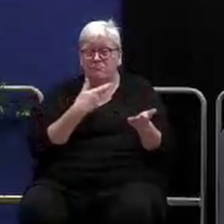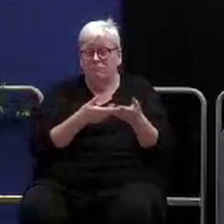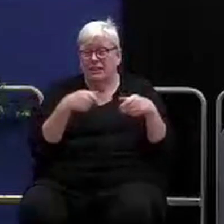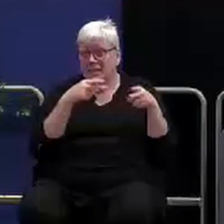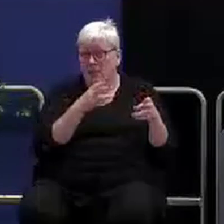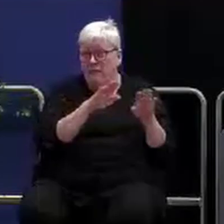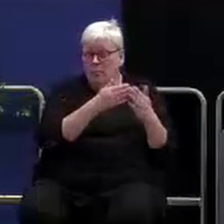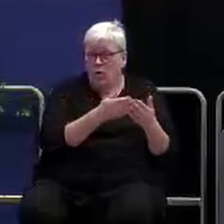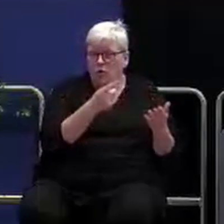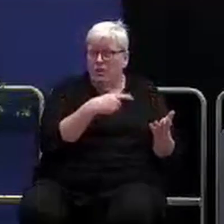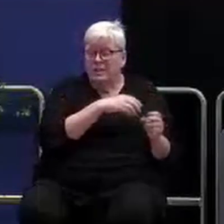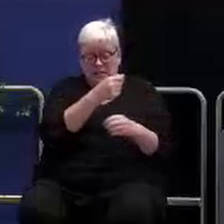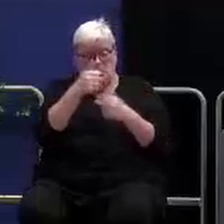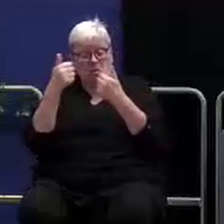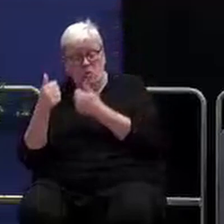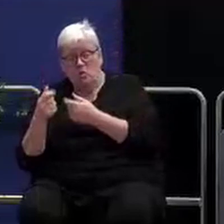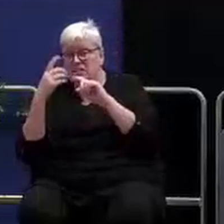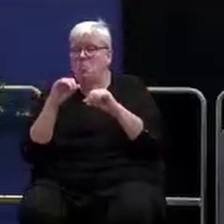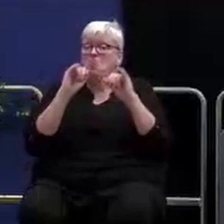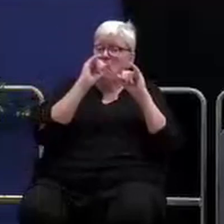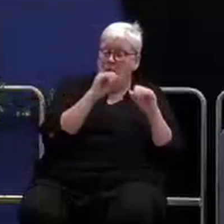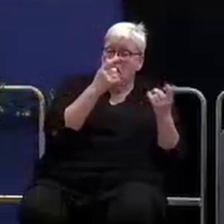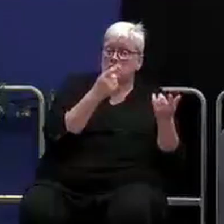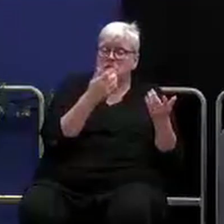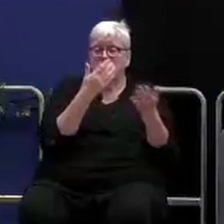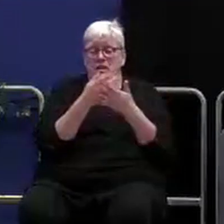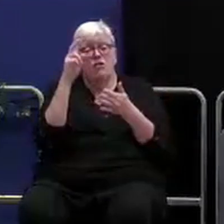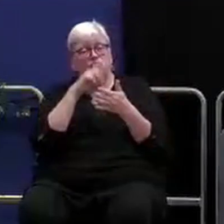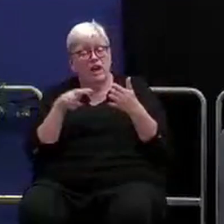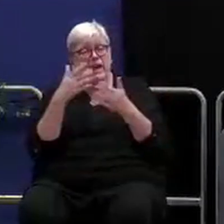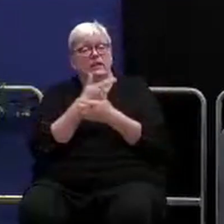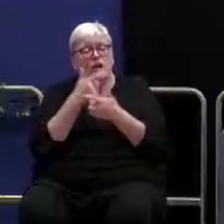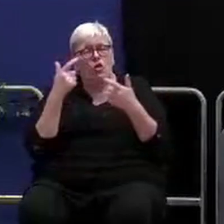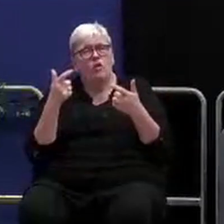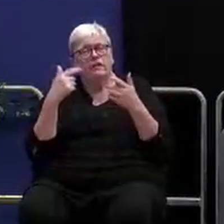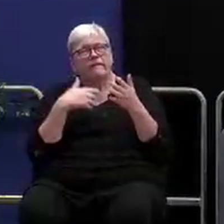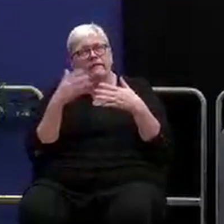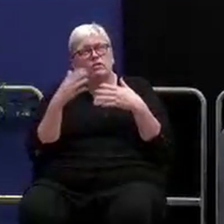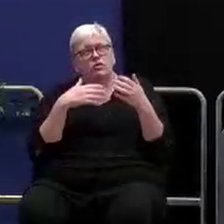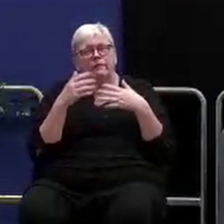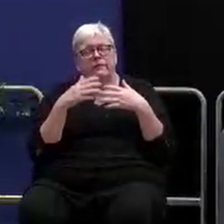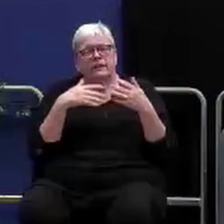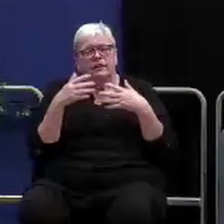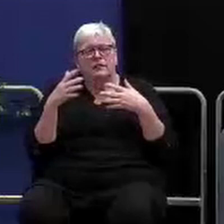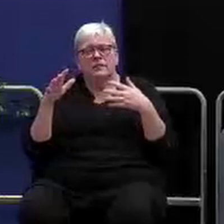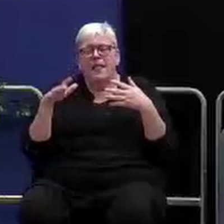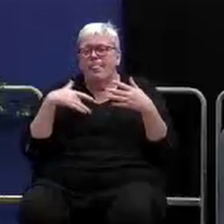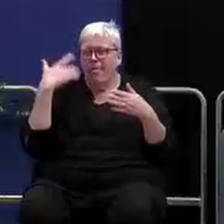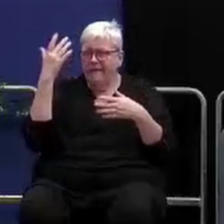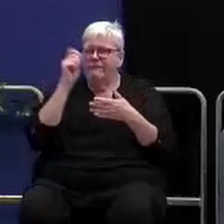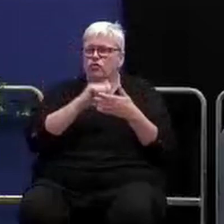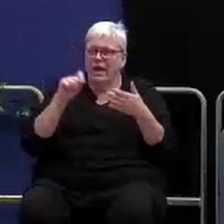which are good and there are some which are bad, but there are a lot of them. And I read a lot of sort of life writing